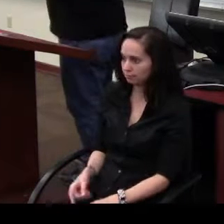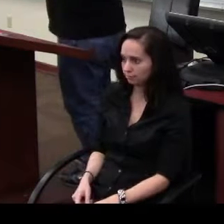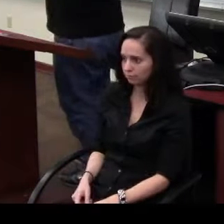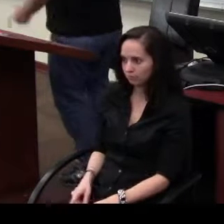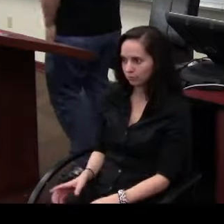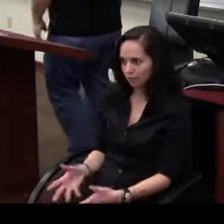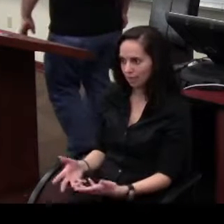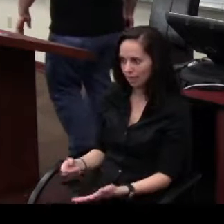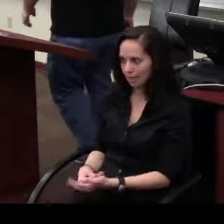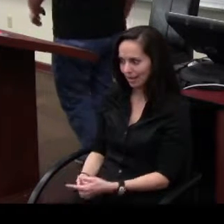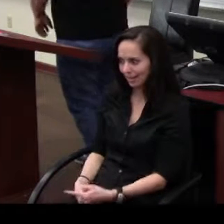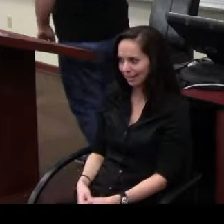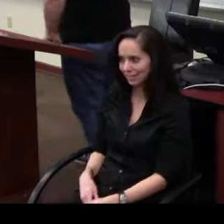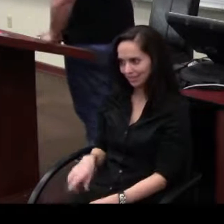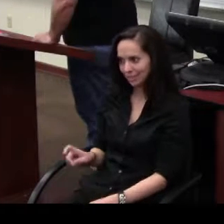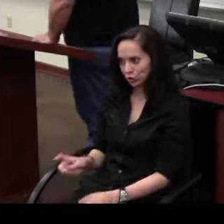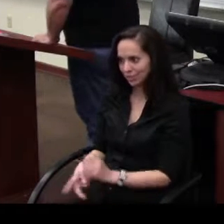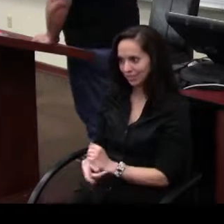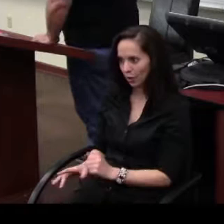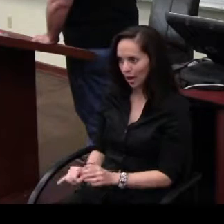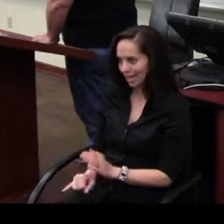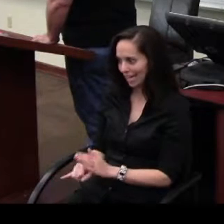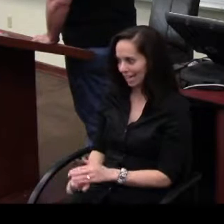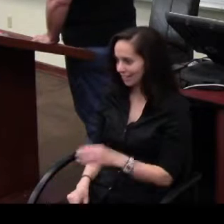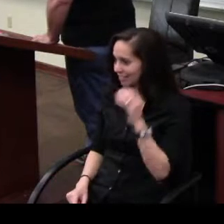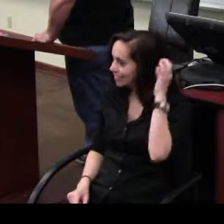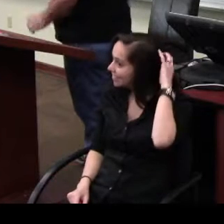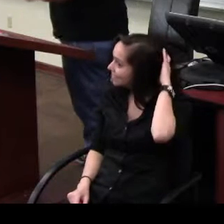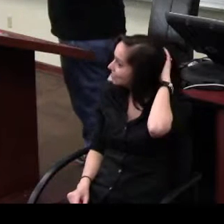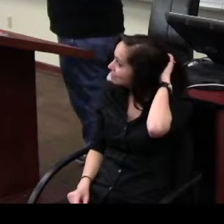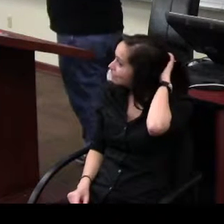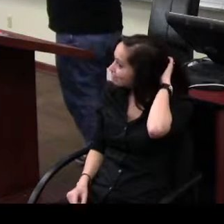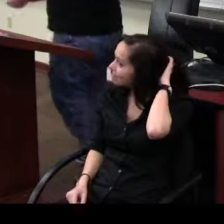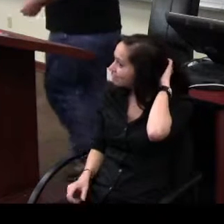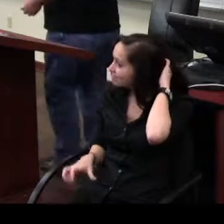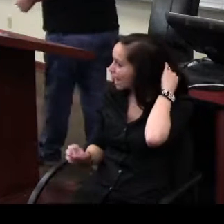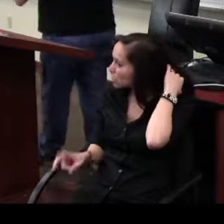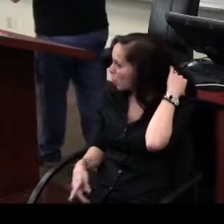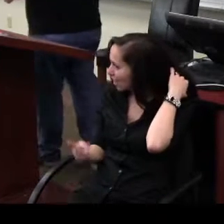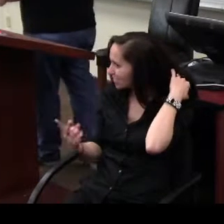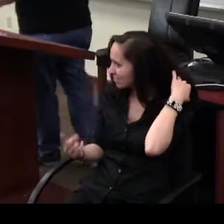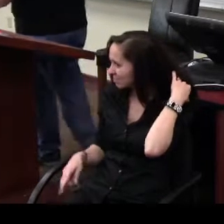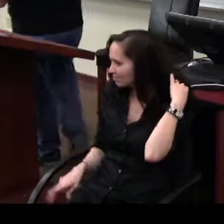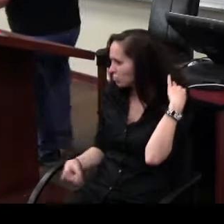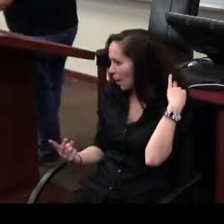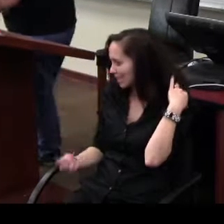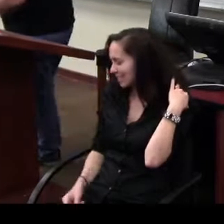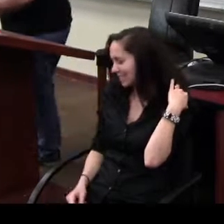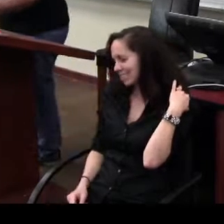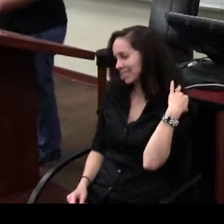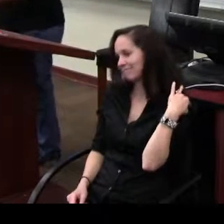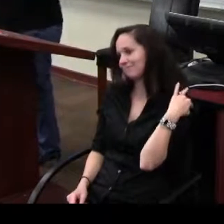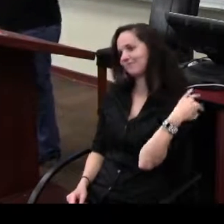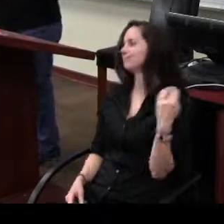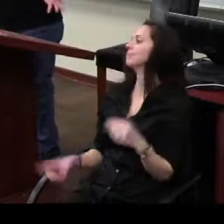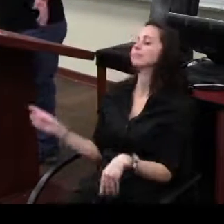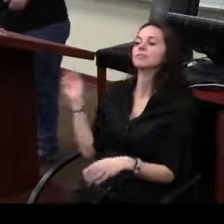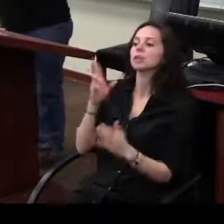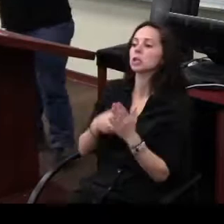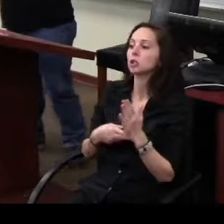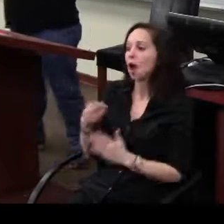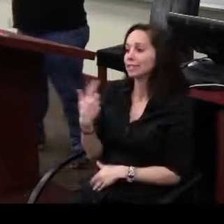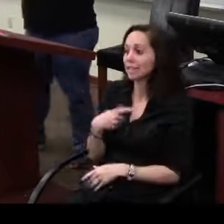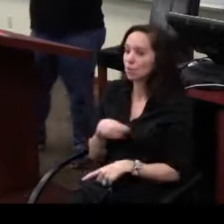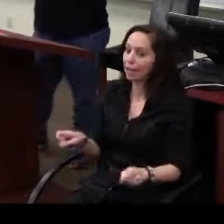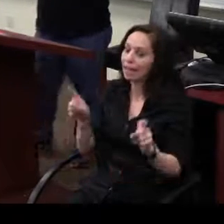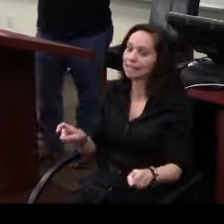So then what can you do? Well, you know, first of all, see if your domain is susceptible to spoofing, okay? And honestly, we can